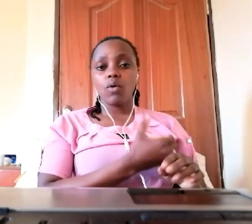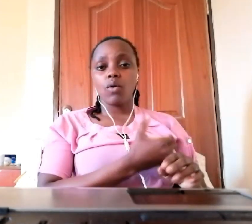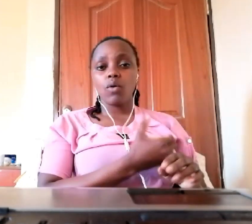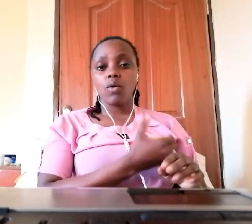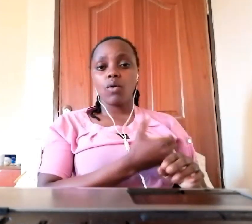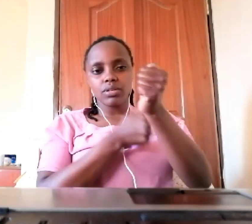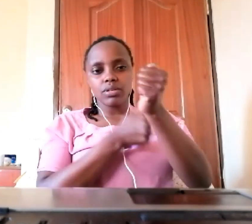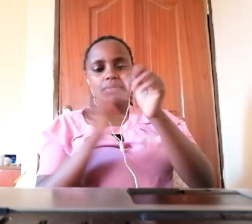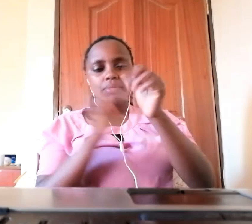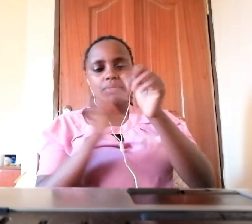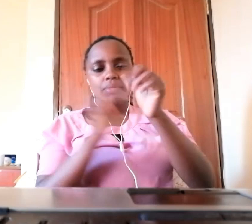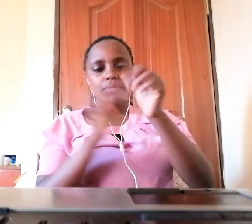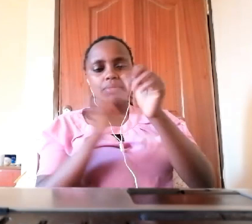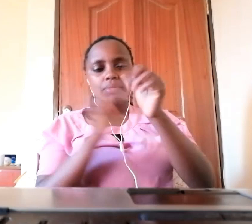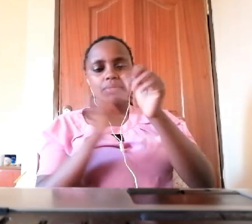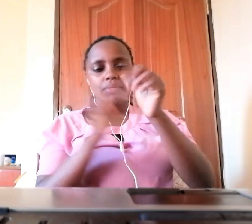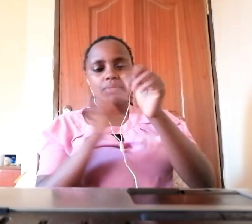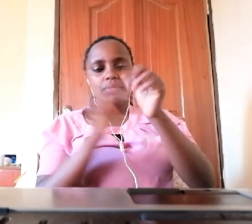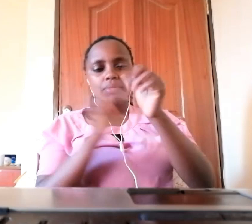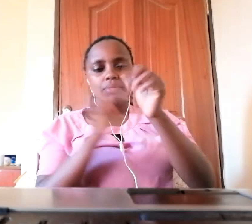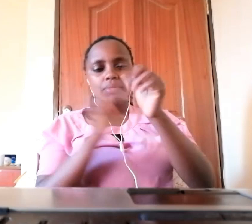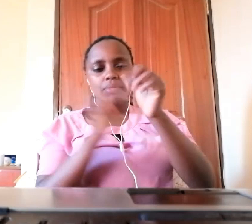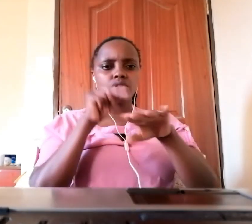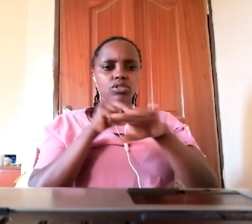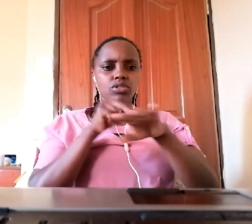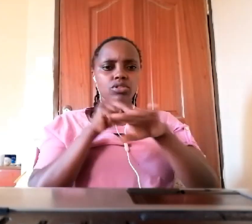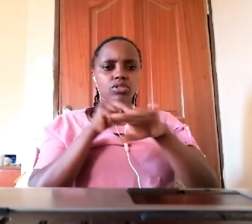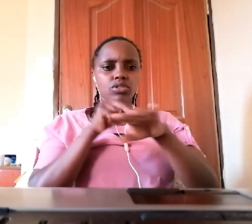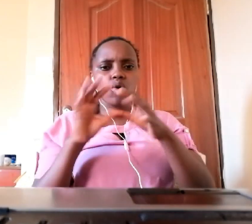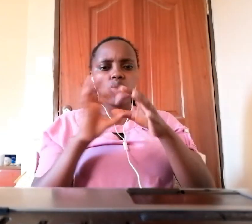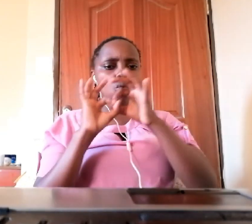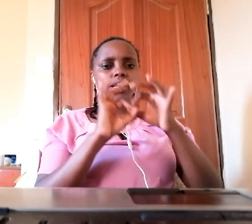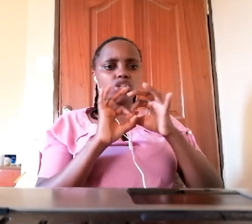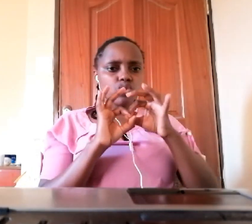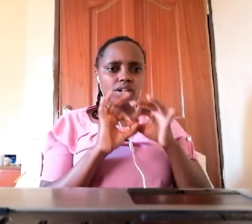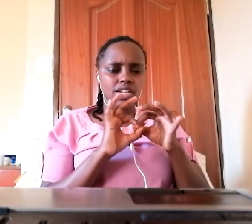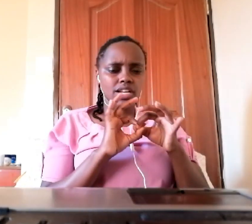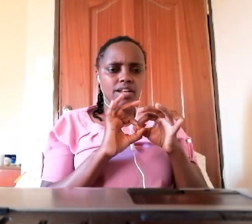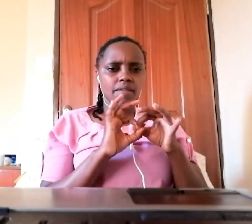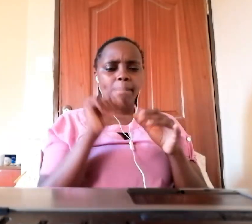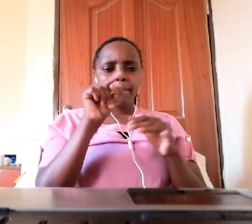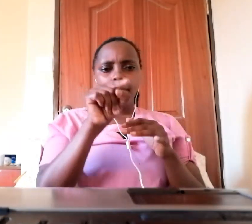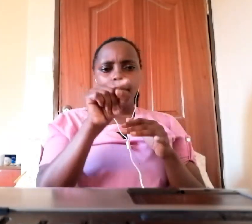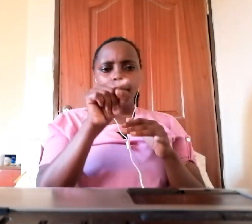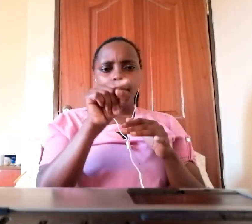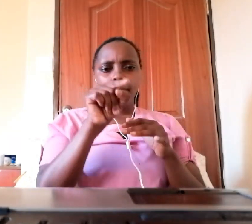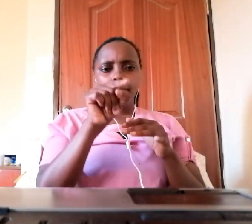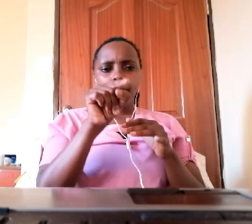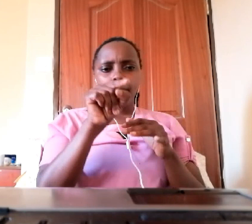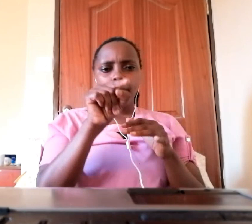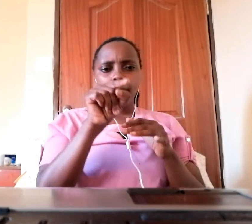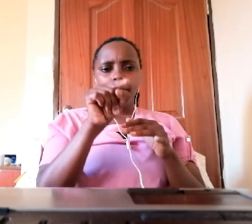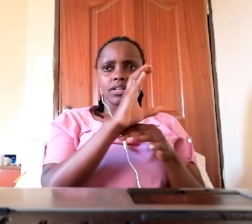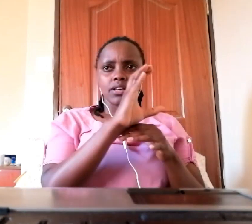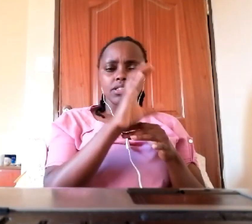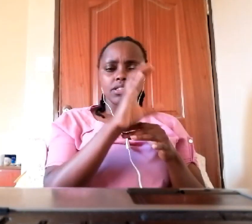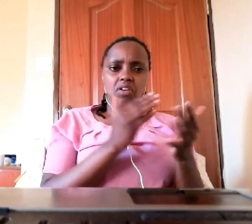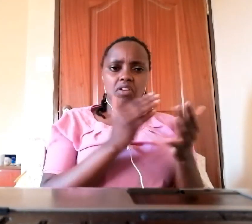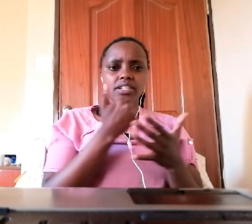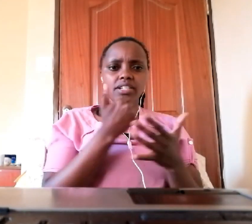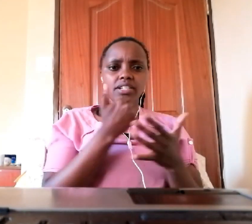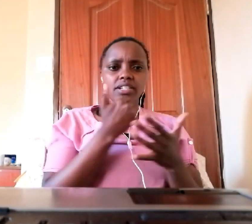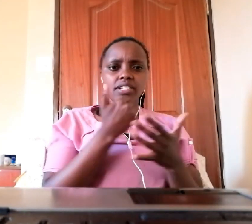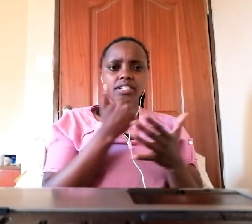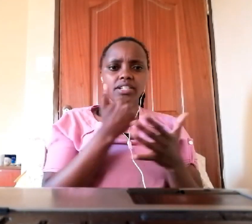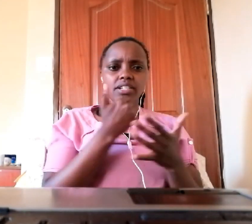reports from national coalitions, not a single civil society organization, and